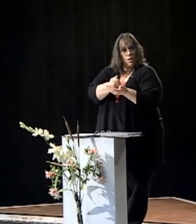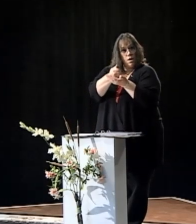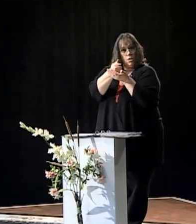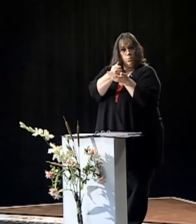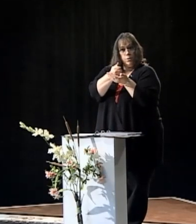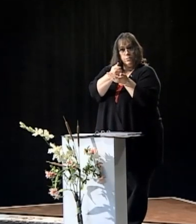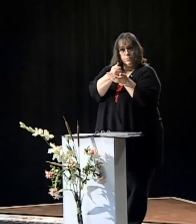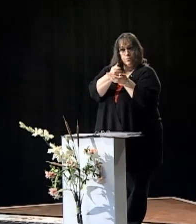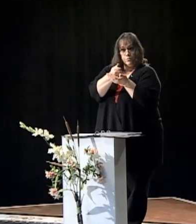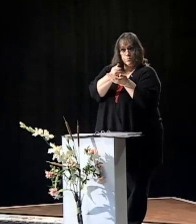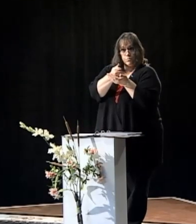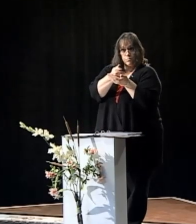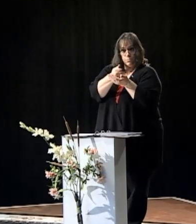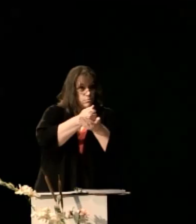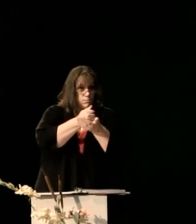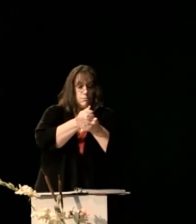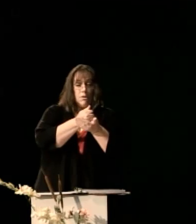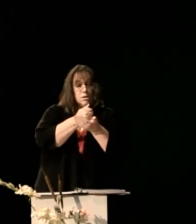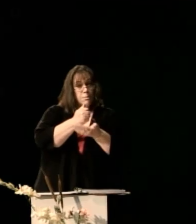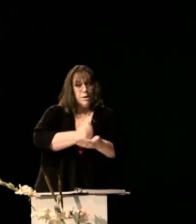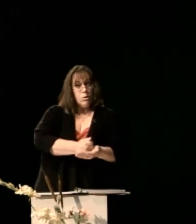Help. A big one to know.